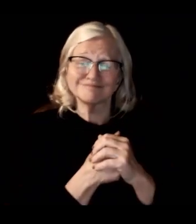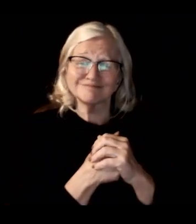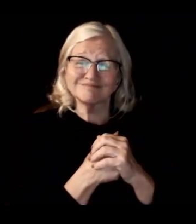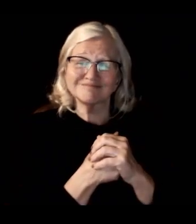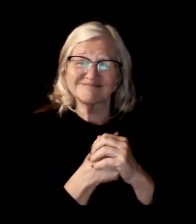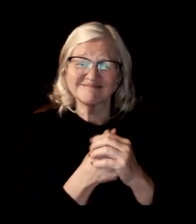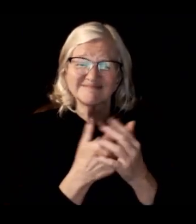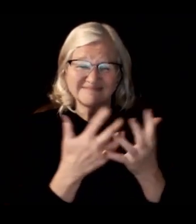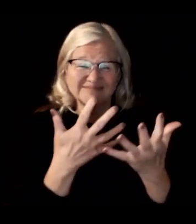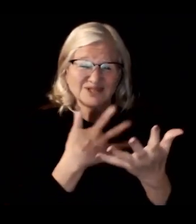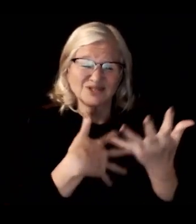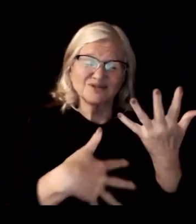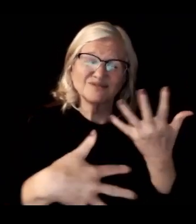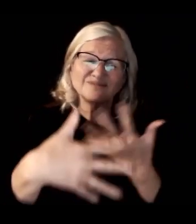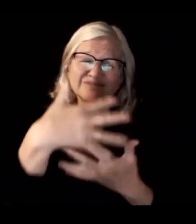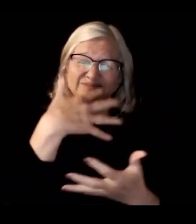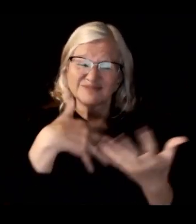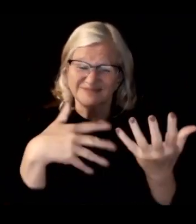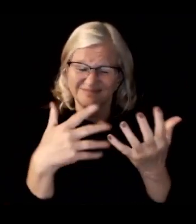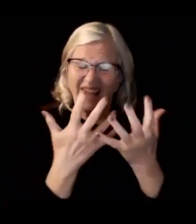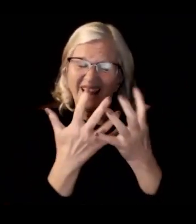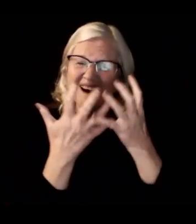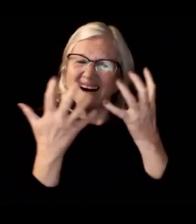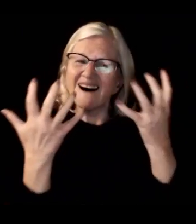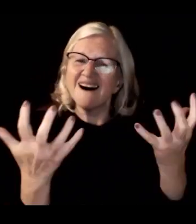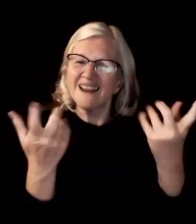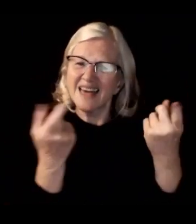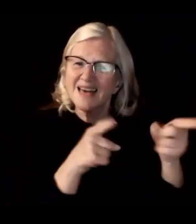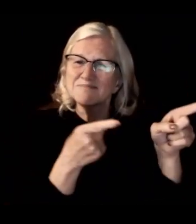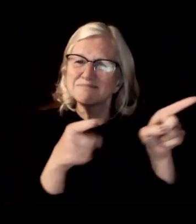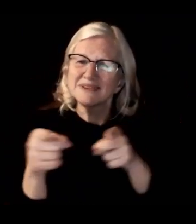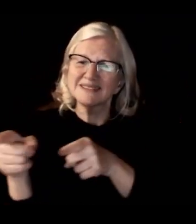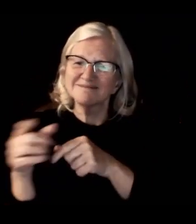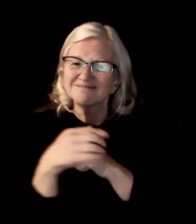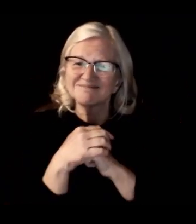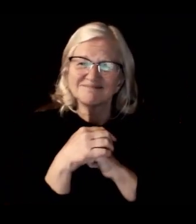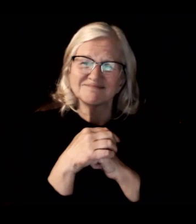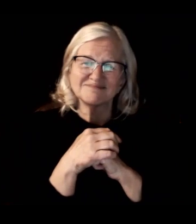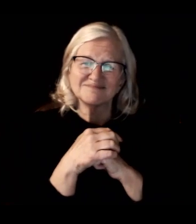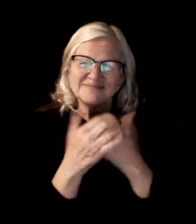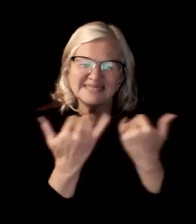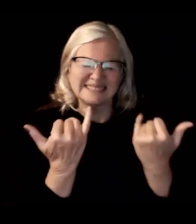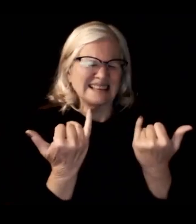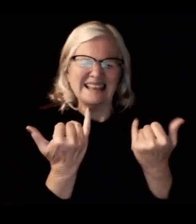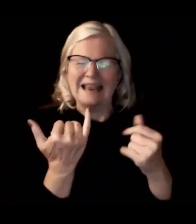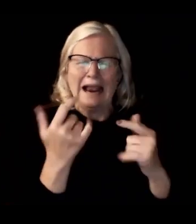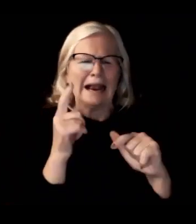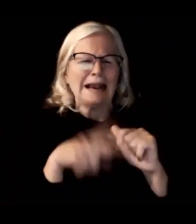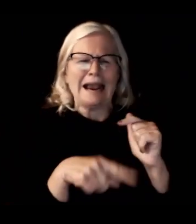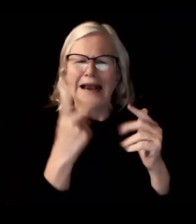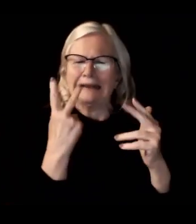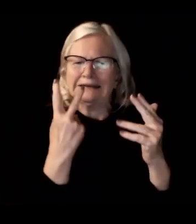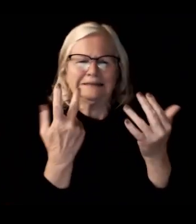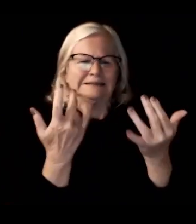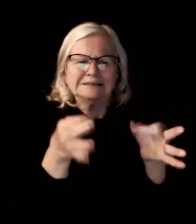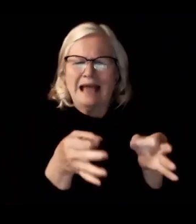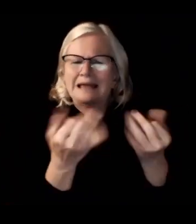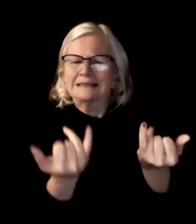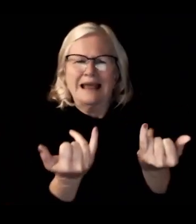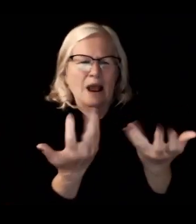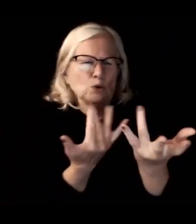too soon after the event to really be seeing any cases reported to us. And I know you had